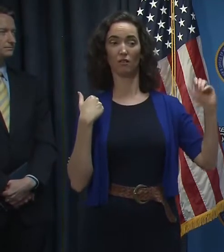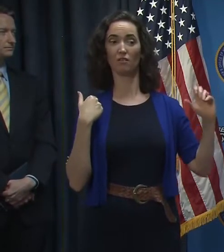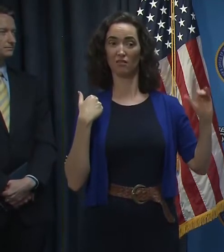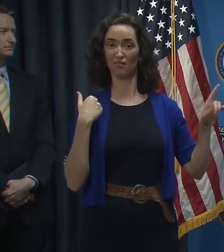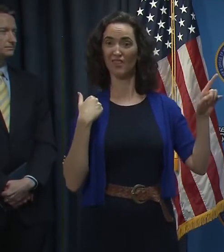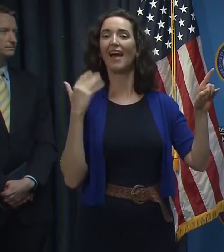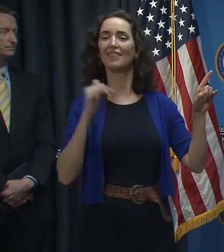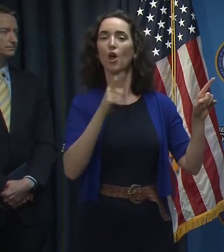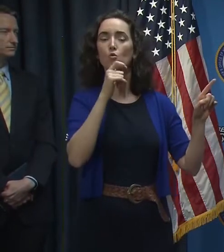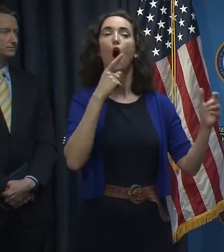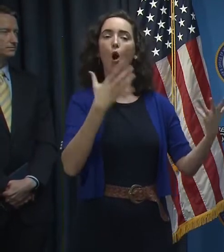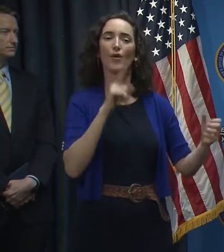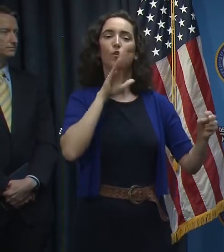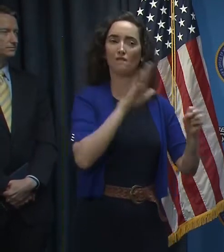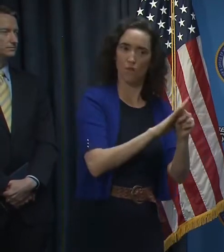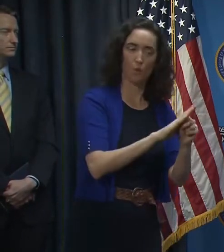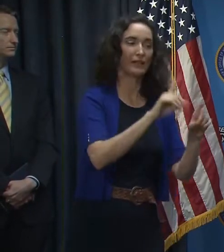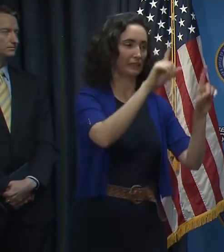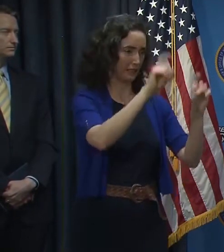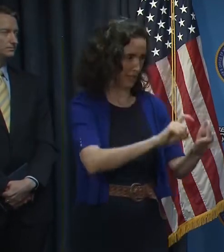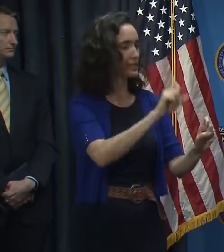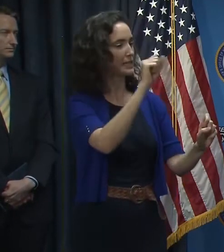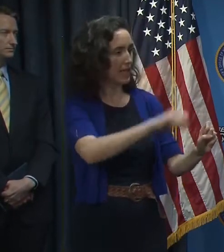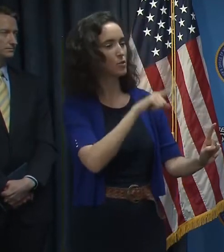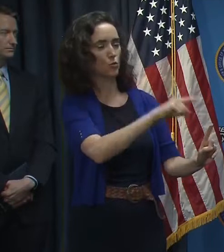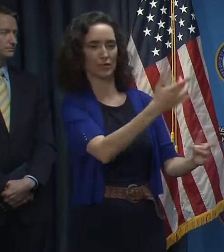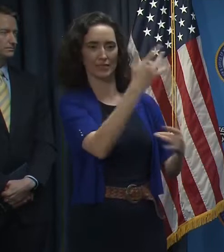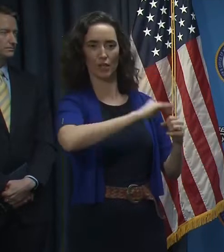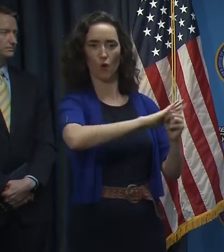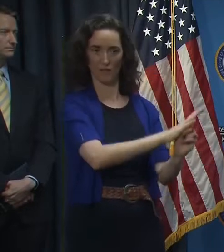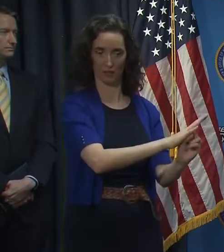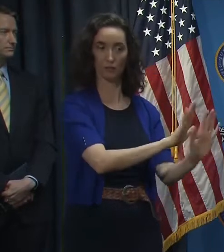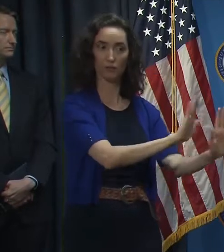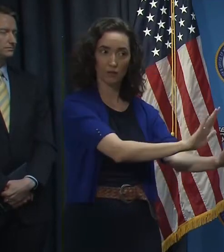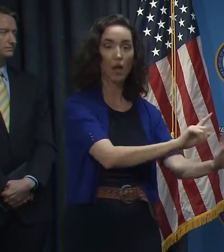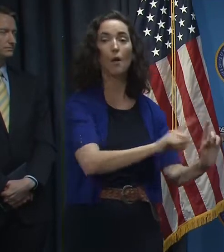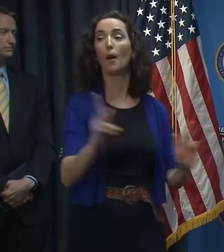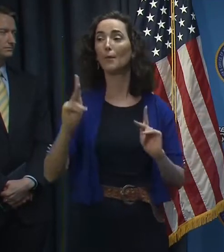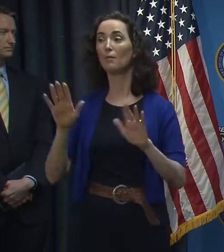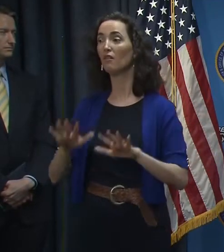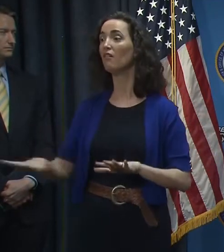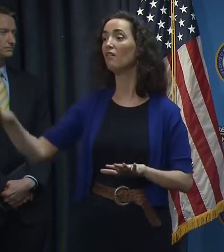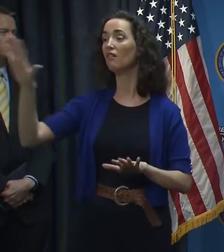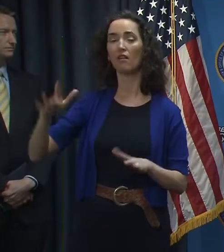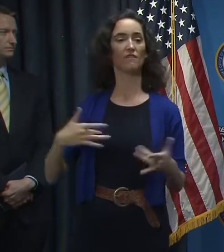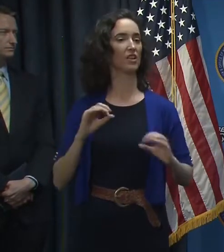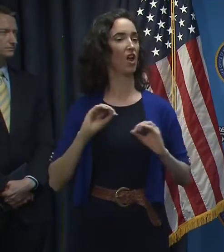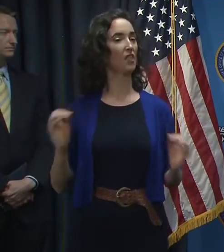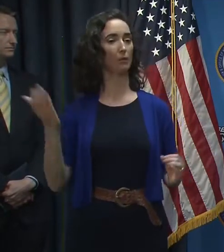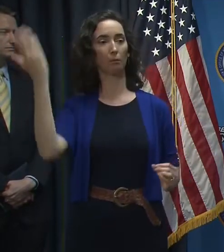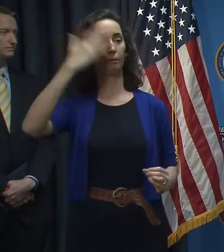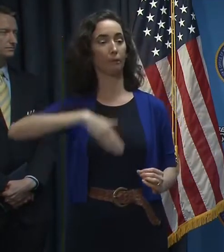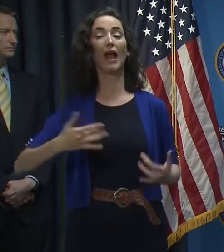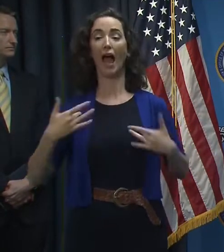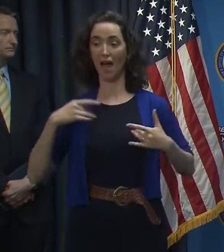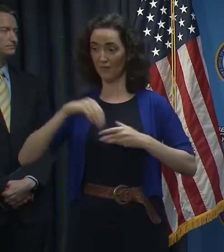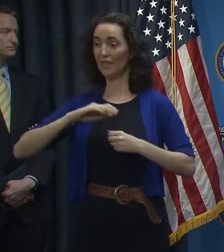COVID cases because there's been a test. There's a significant percentage of the population who remain asymptomatic even though they